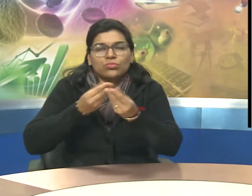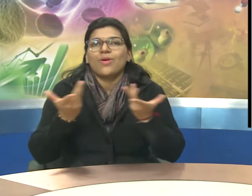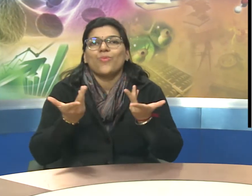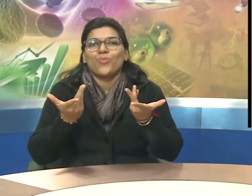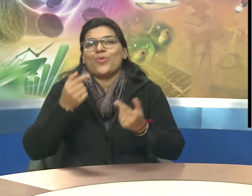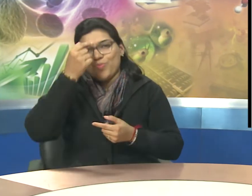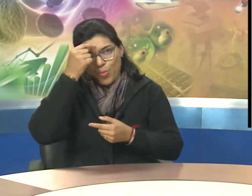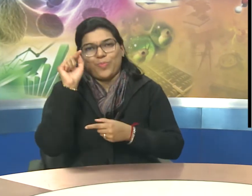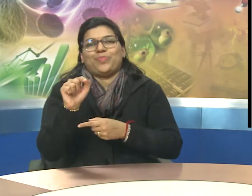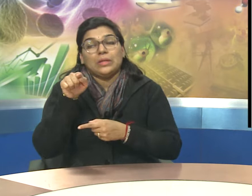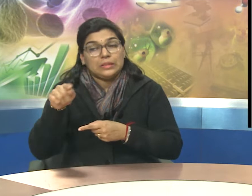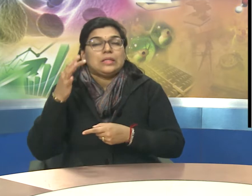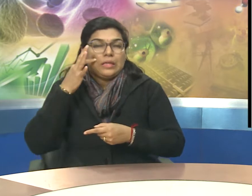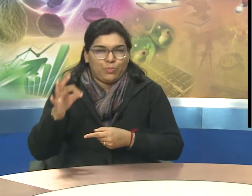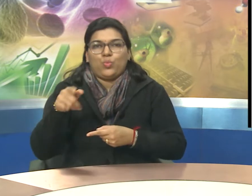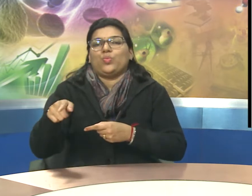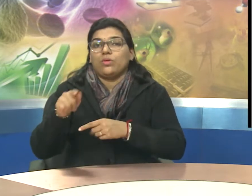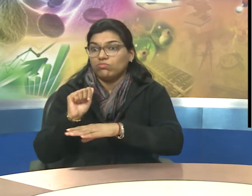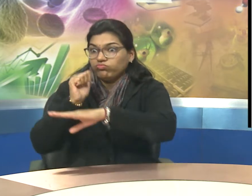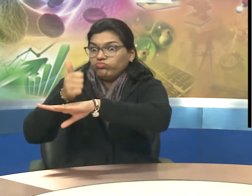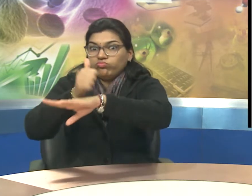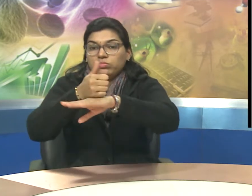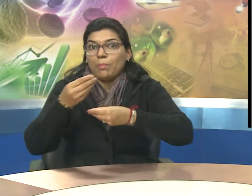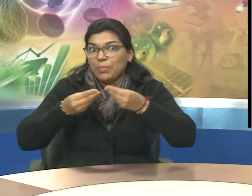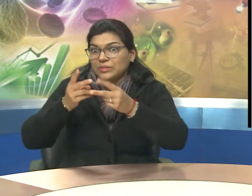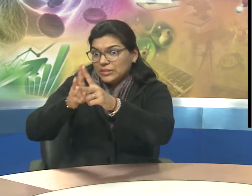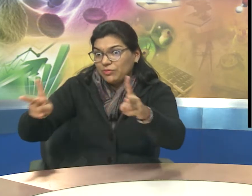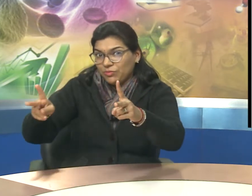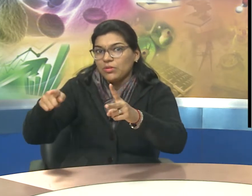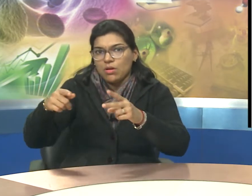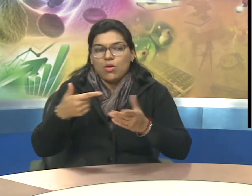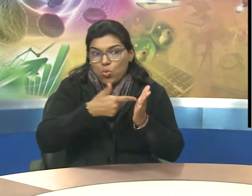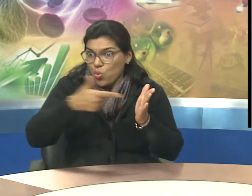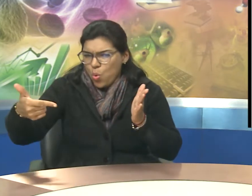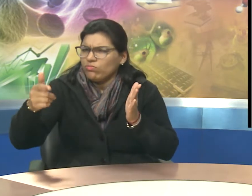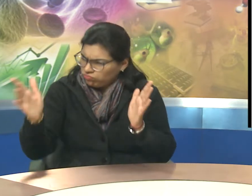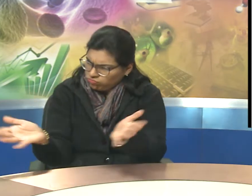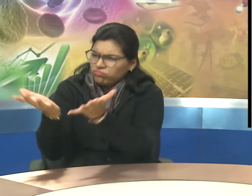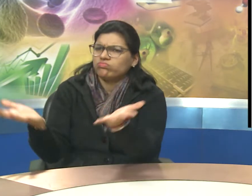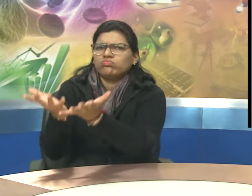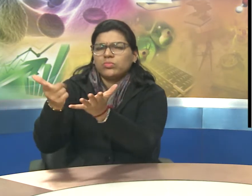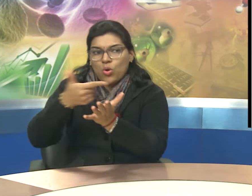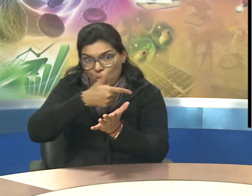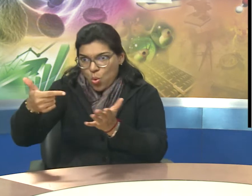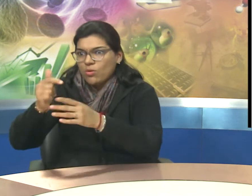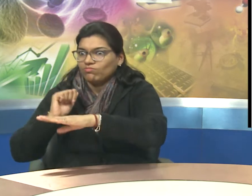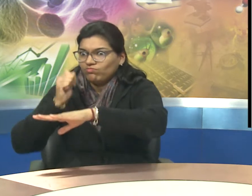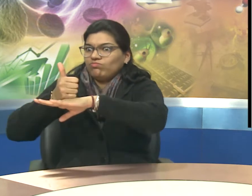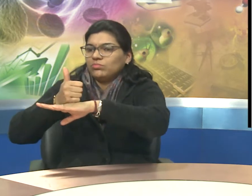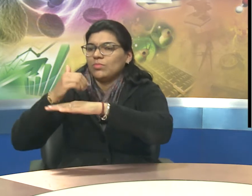In case if we ask them to stop their work, then the process will be